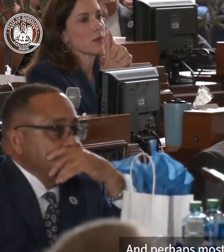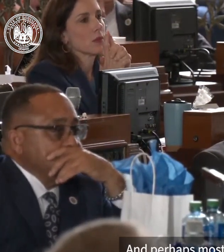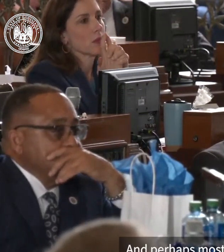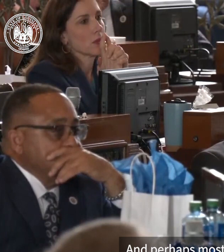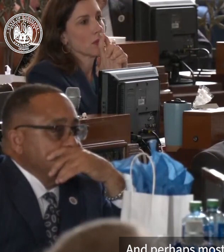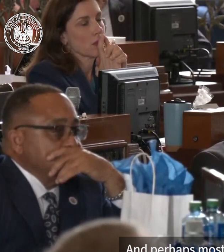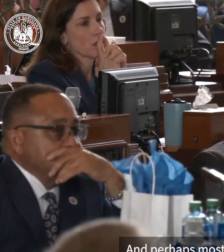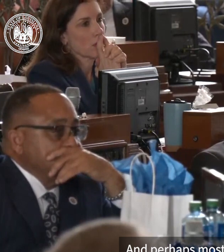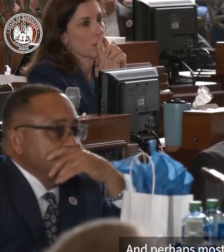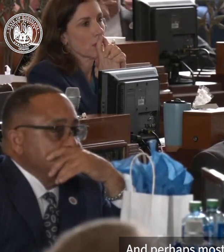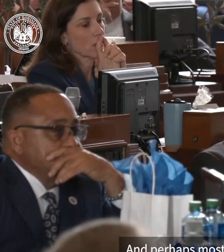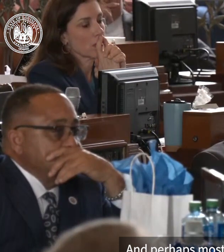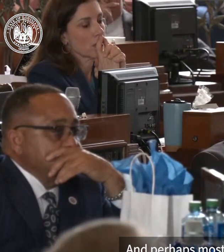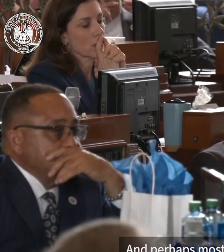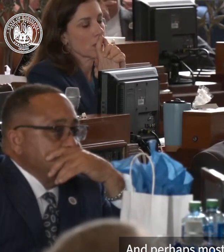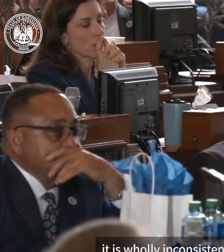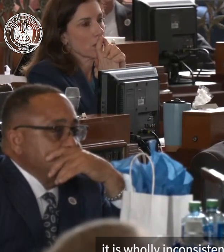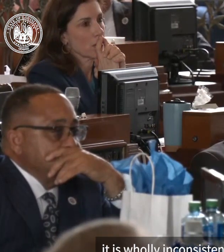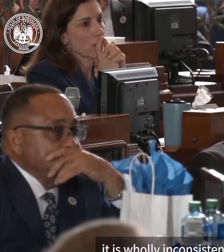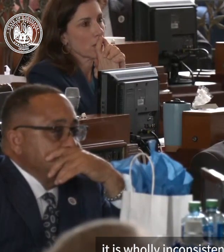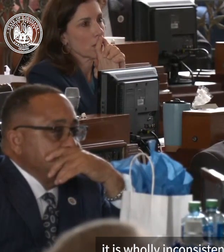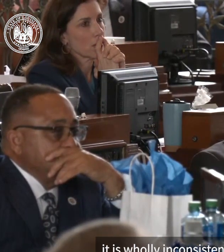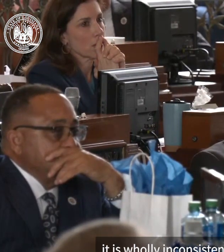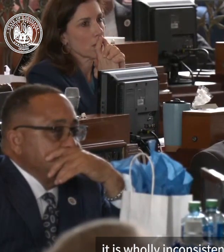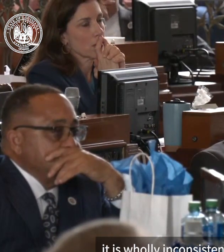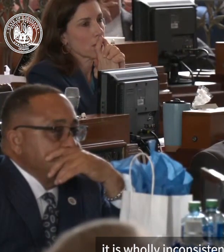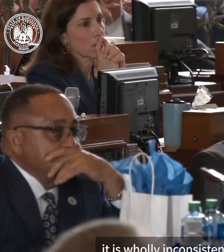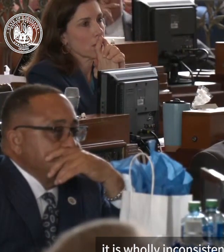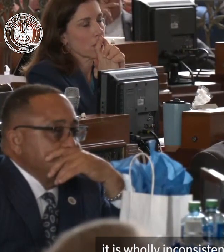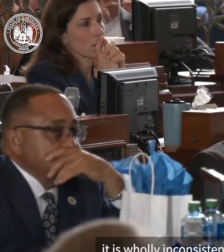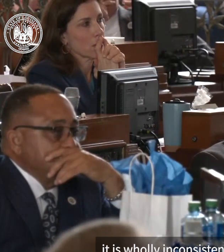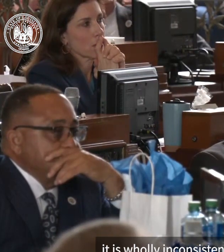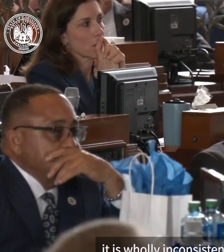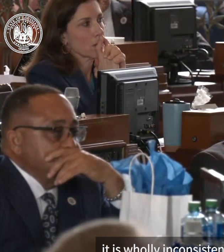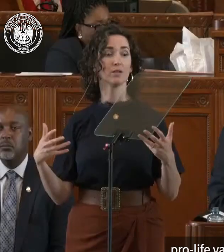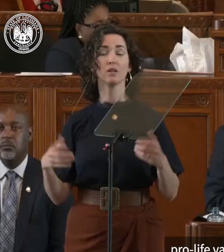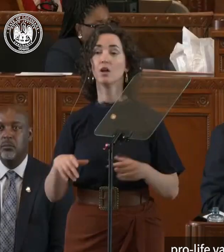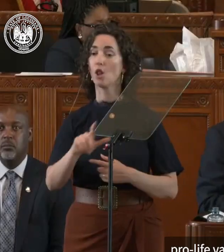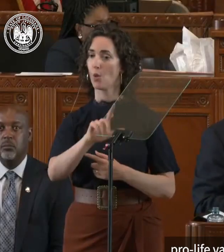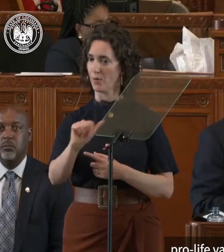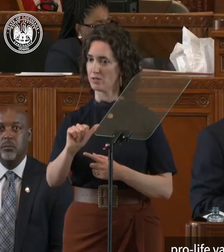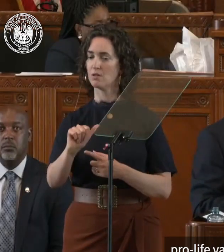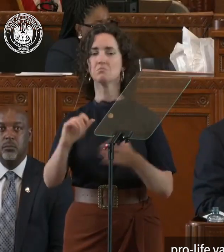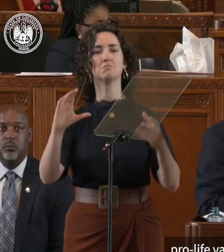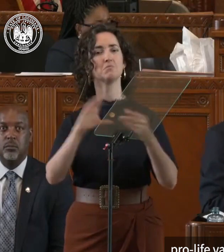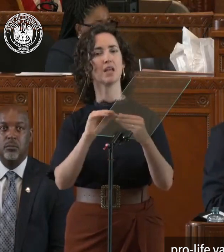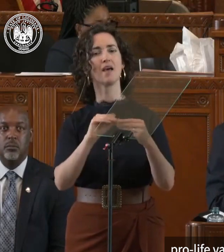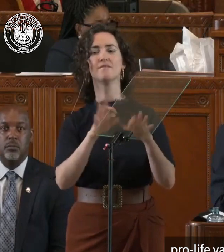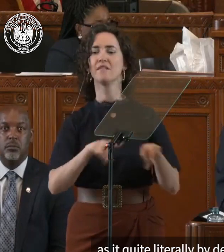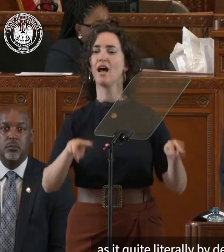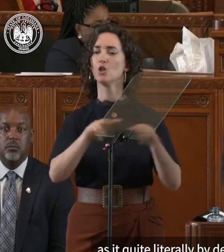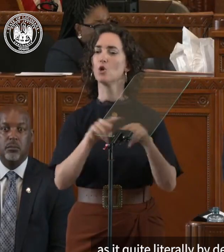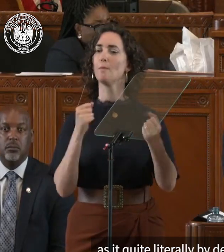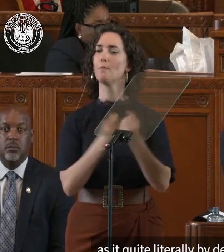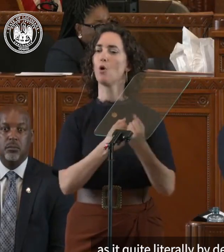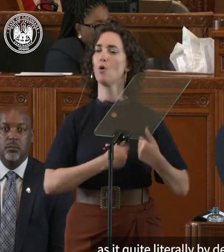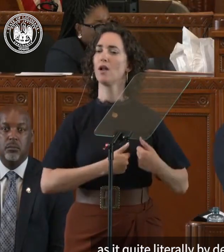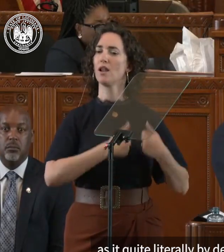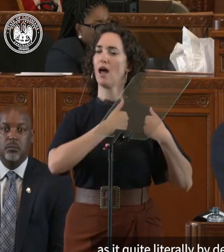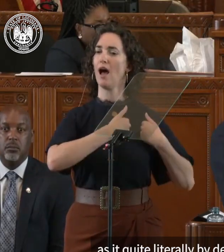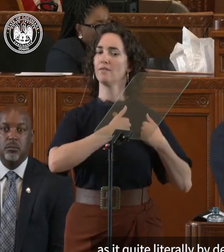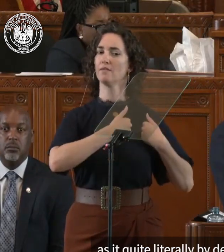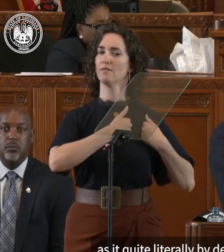And perhaps most importantly, it is wholly inconsistent with Louisiana's pro-life values, as it